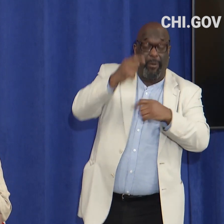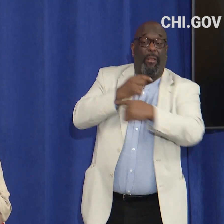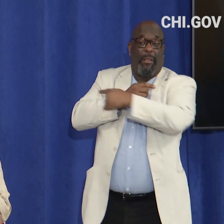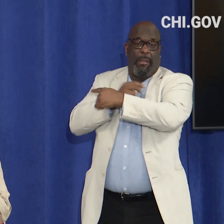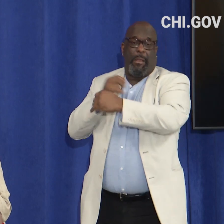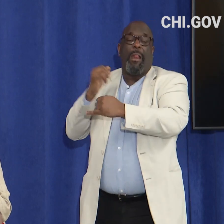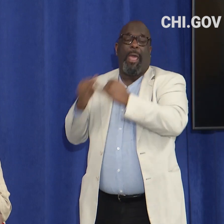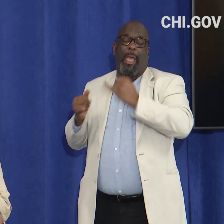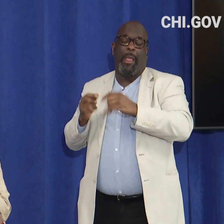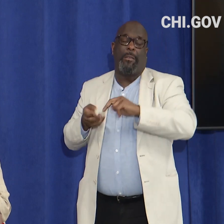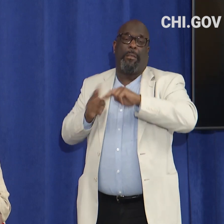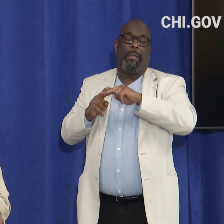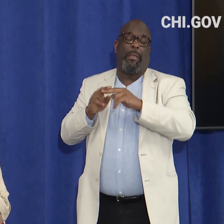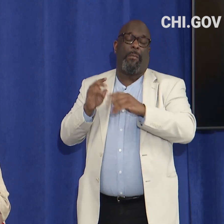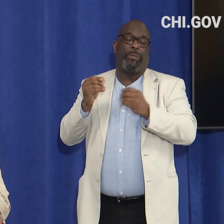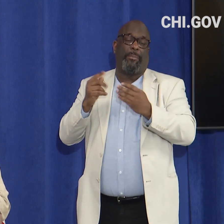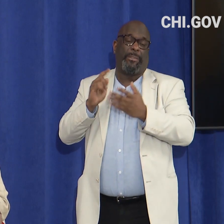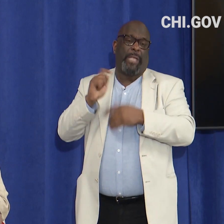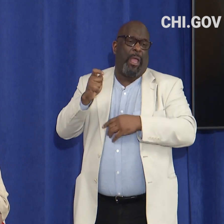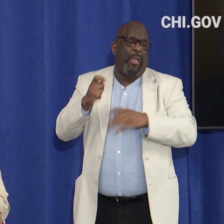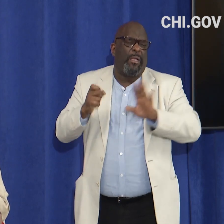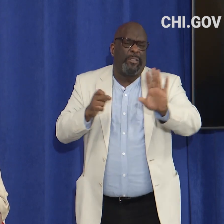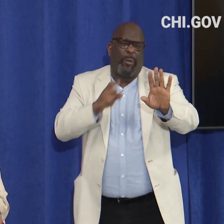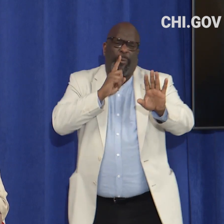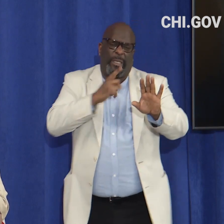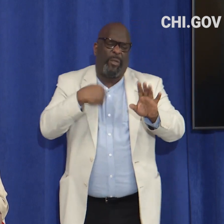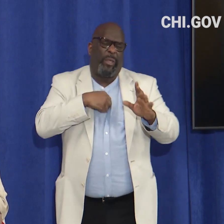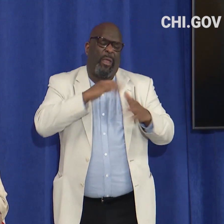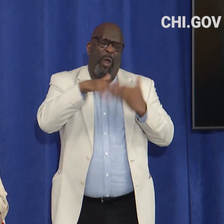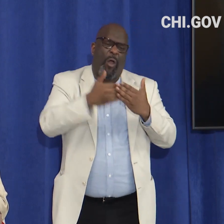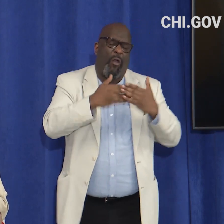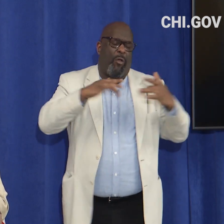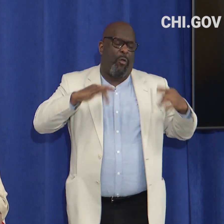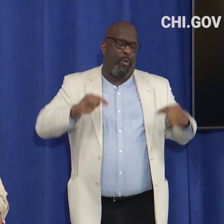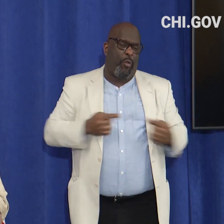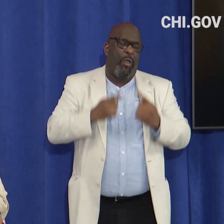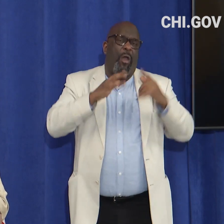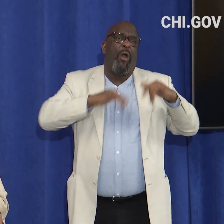are hurting as a city. Landlords, renters,